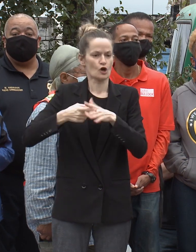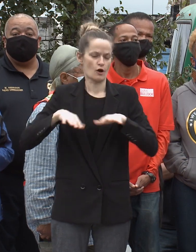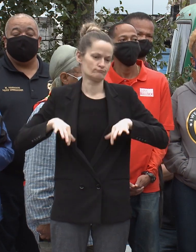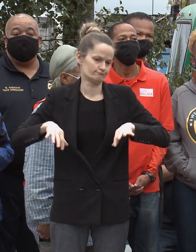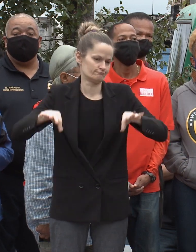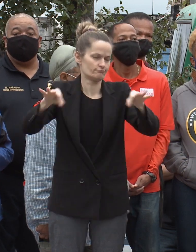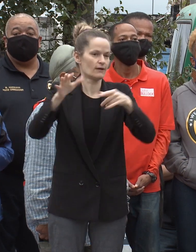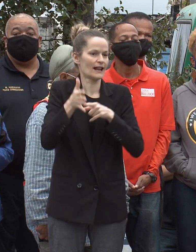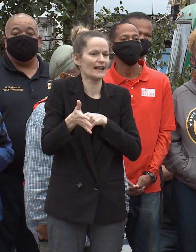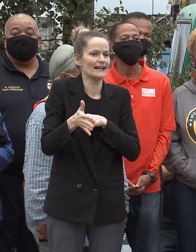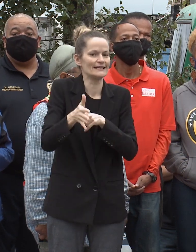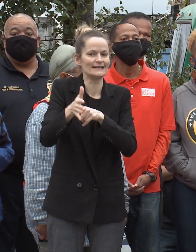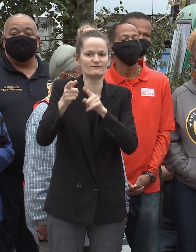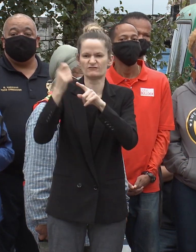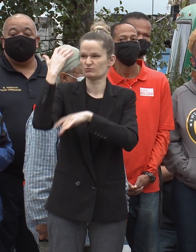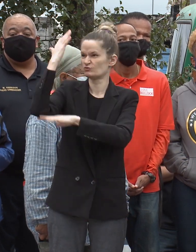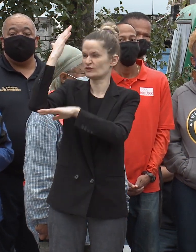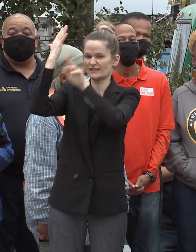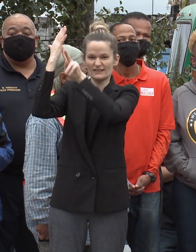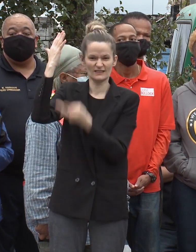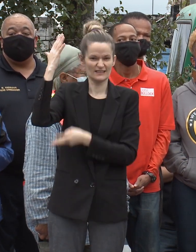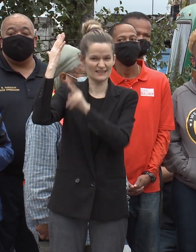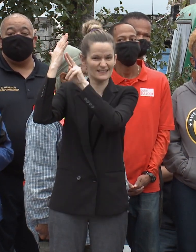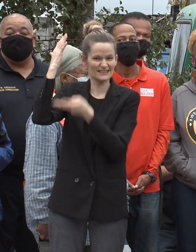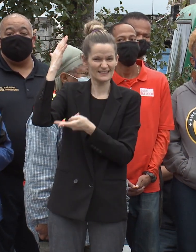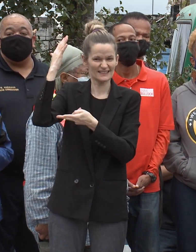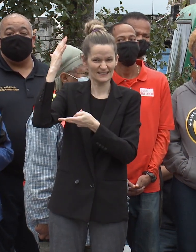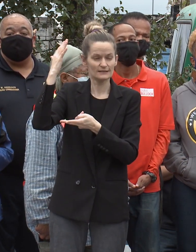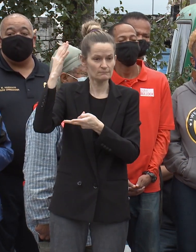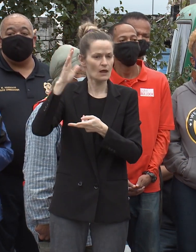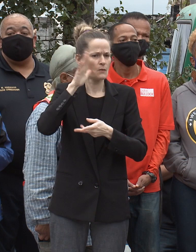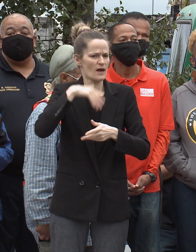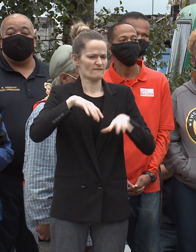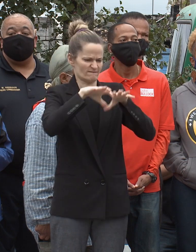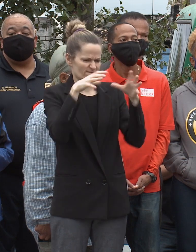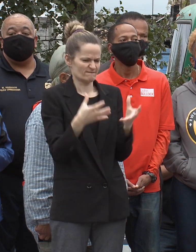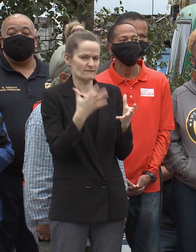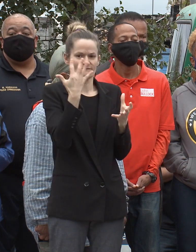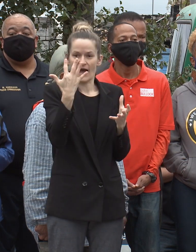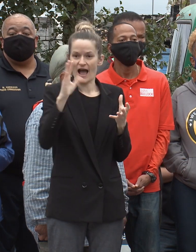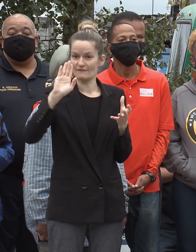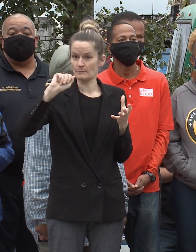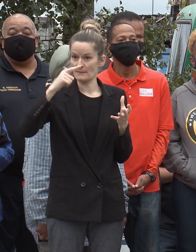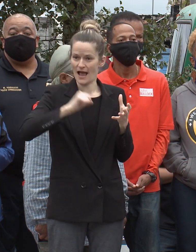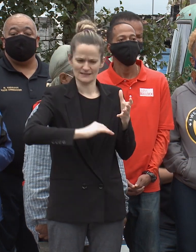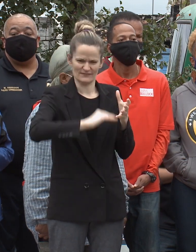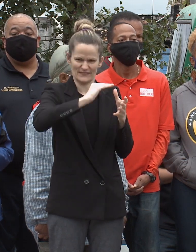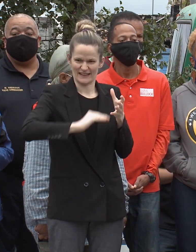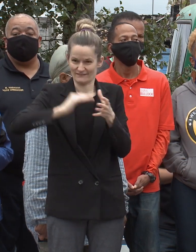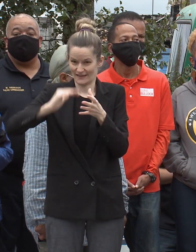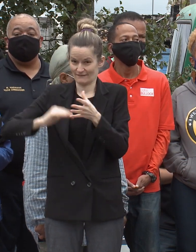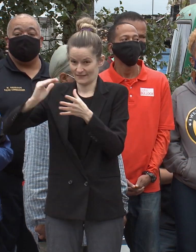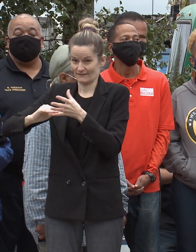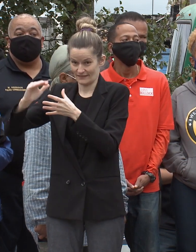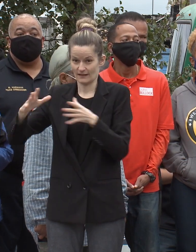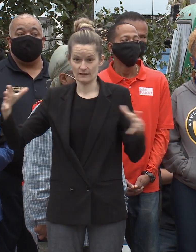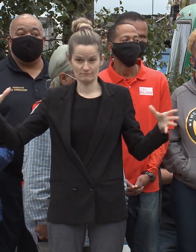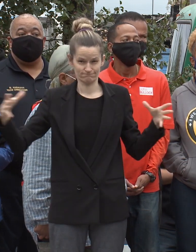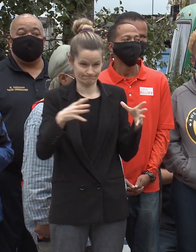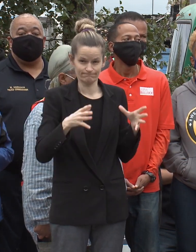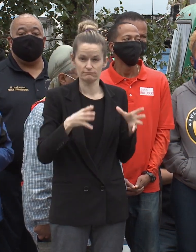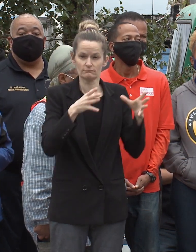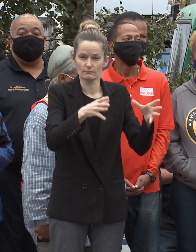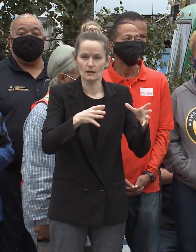5 bags of leaves out, and on Monday, should you schedule with 311, you will be able to put up to 20 bags of leaves